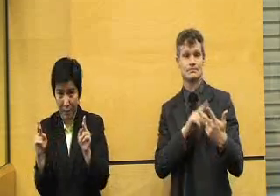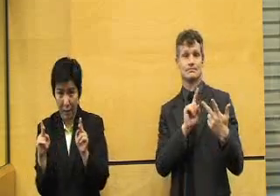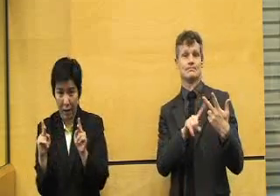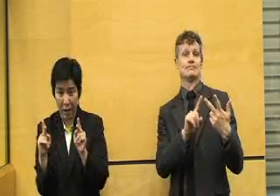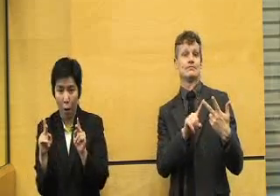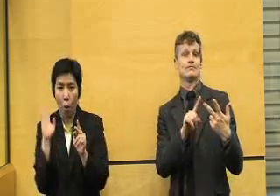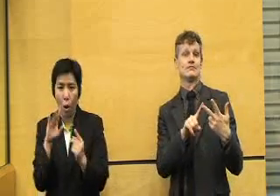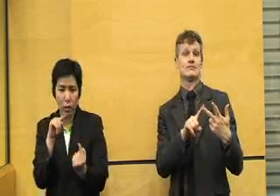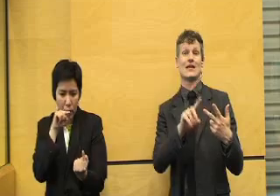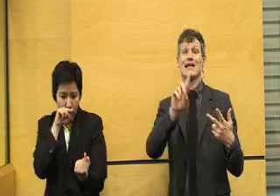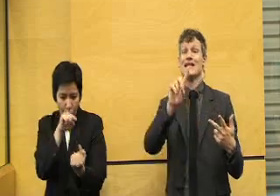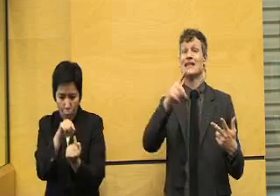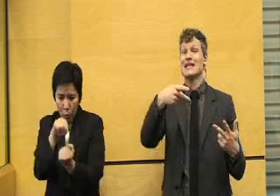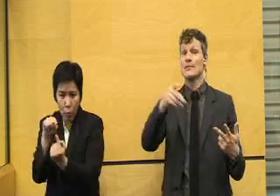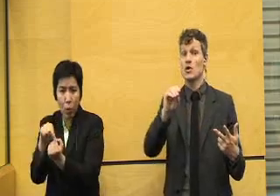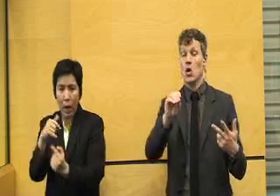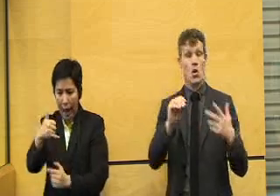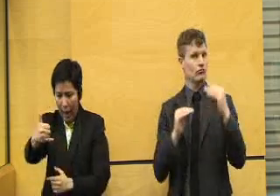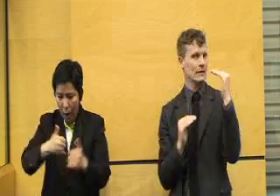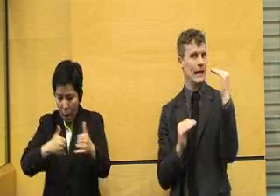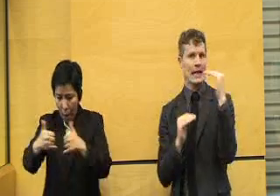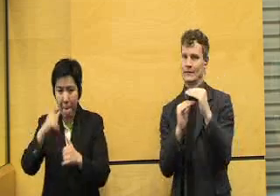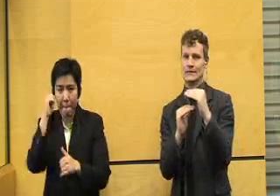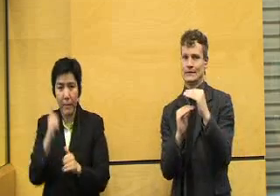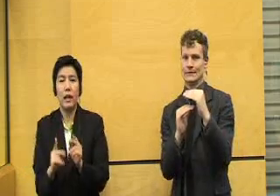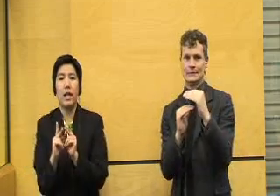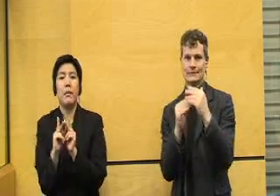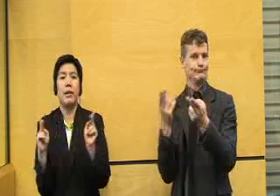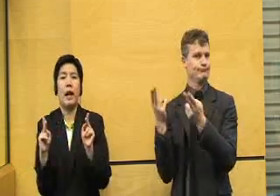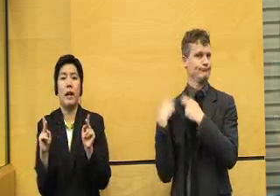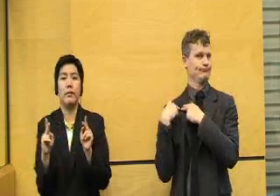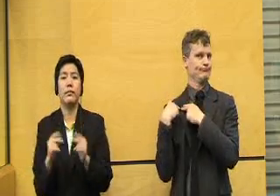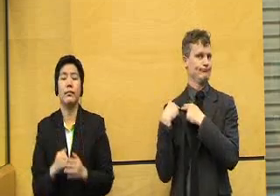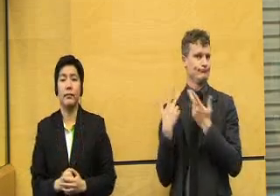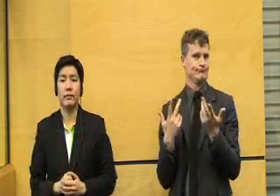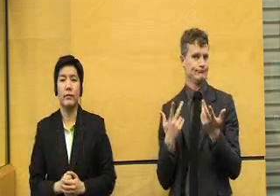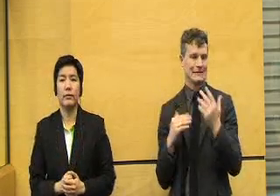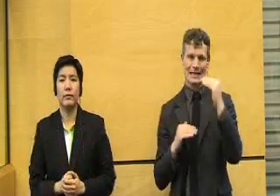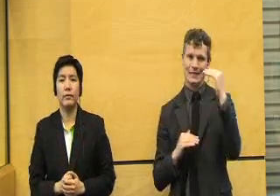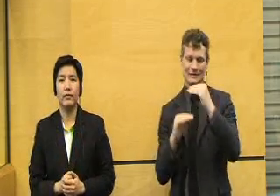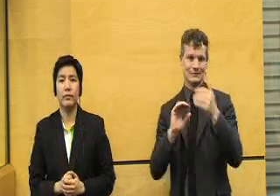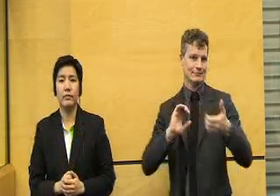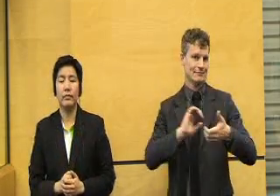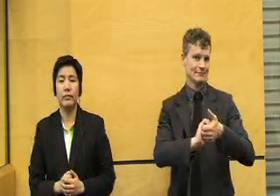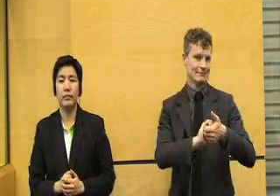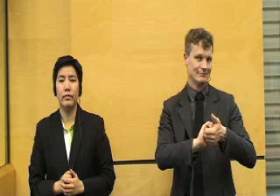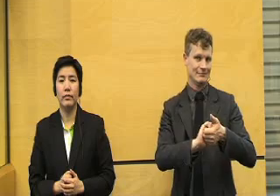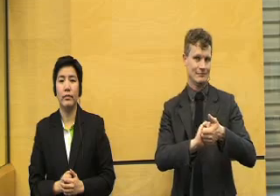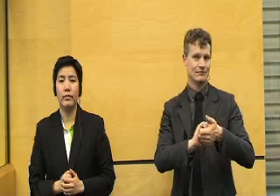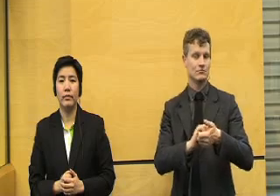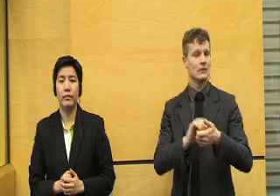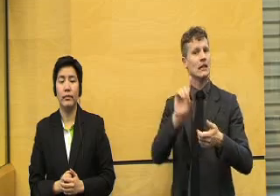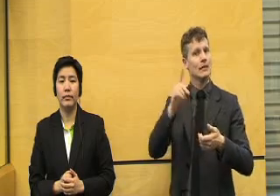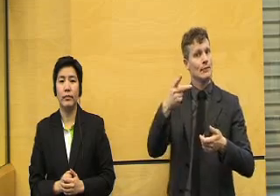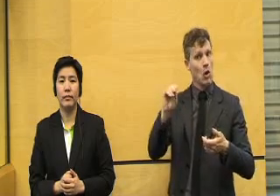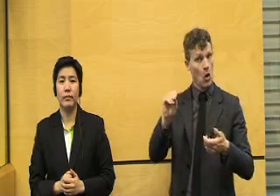to DPOs in establishing and running local disability service centers.